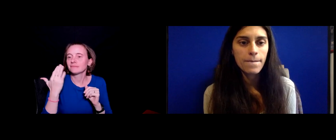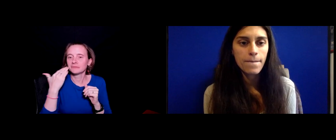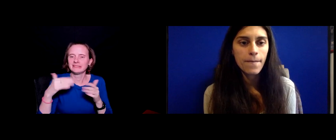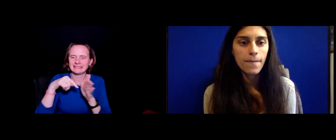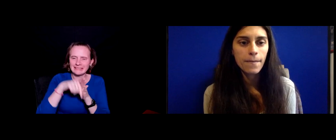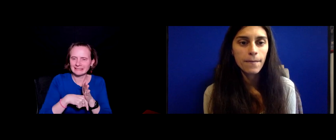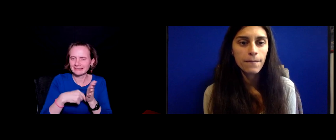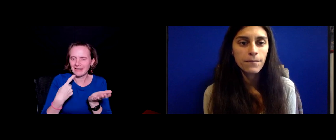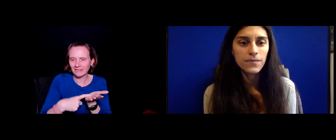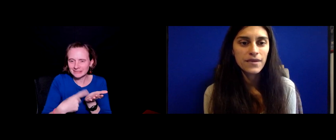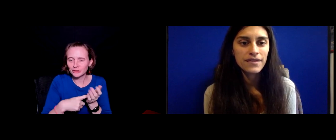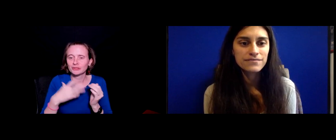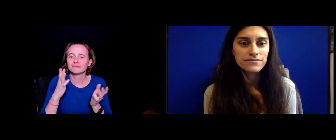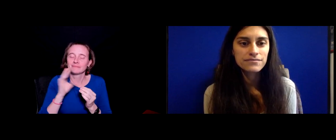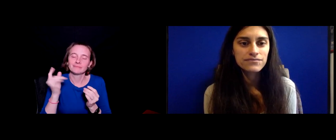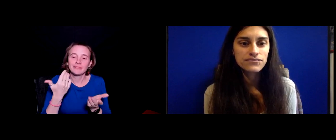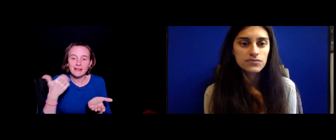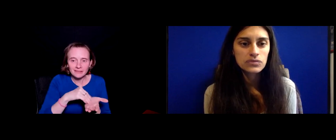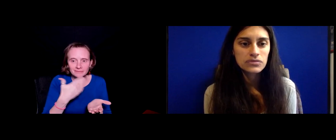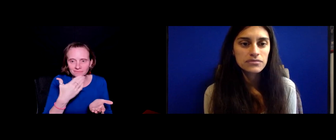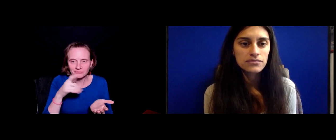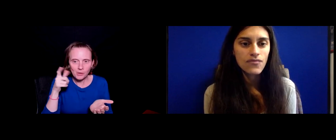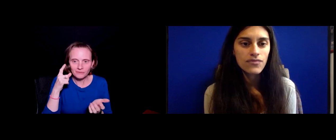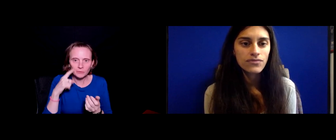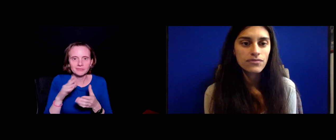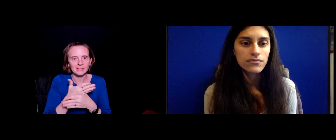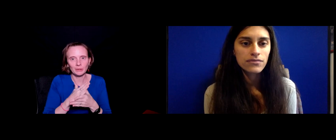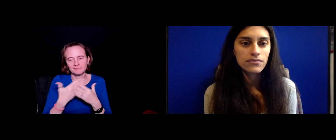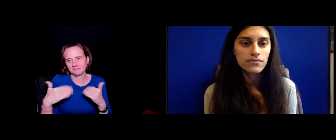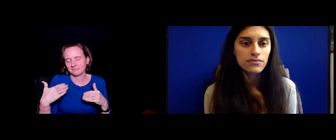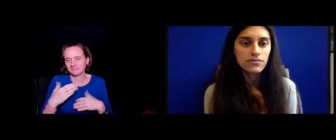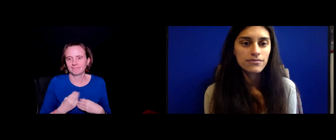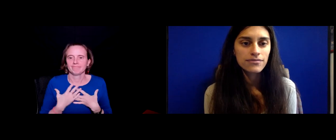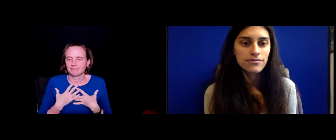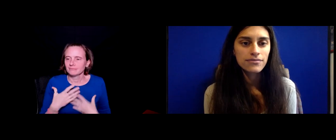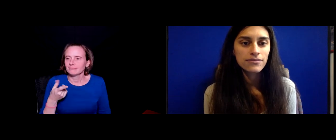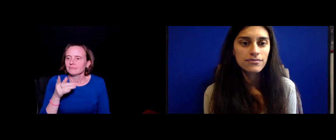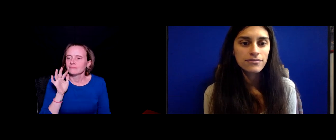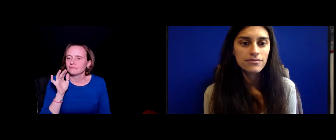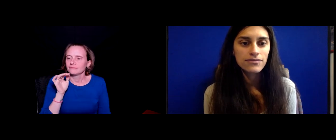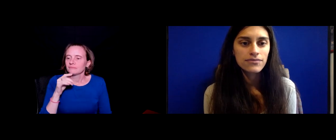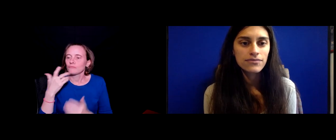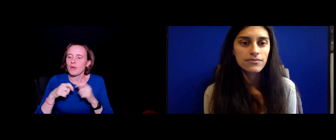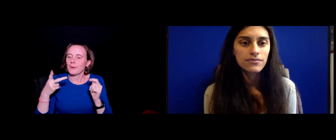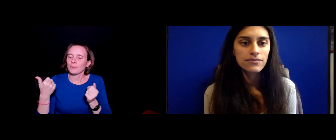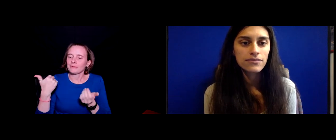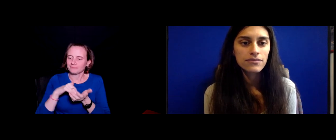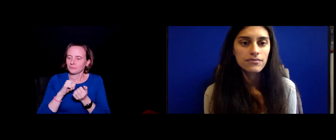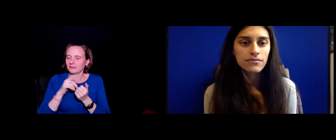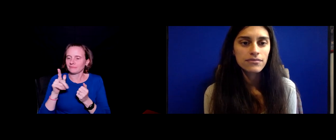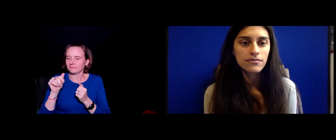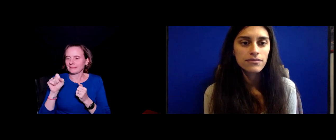to wrap us up, I know we've had some pretty intense conversation. Thank you, Laura, again, for sharing your personal story and